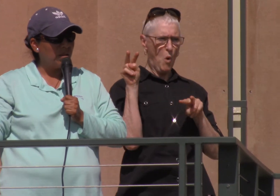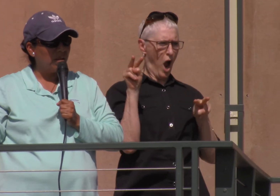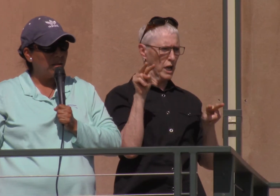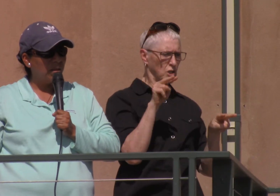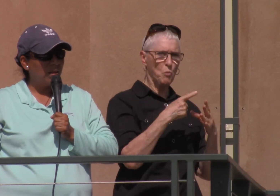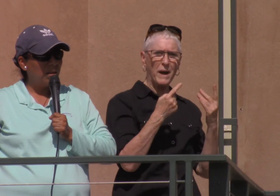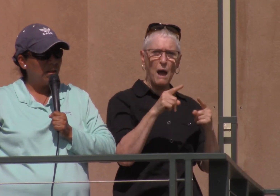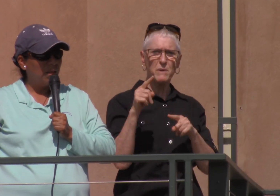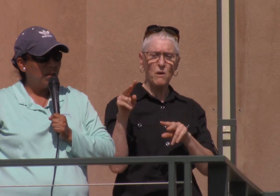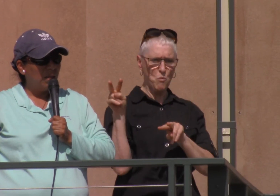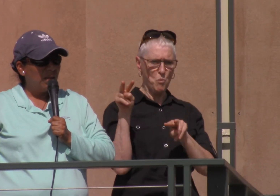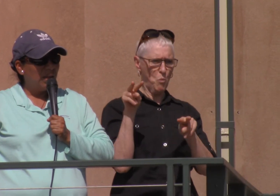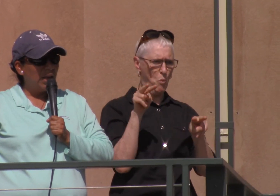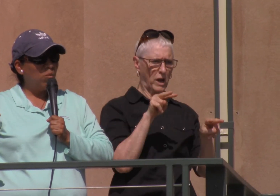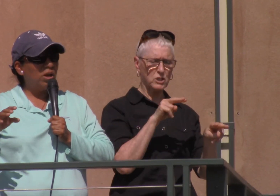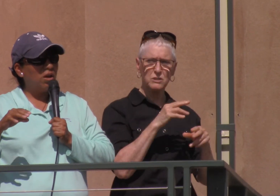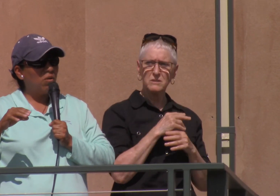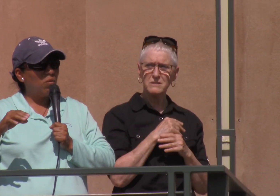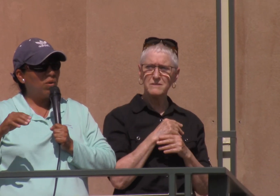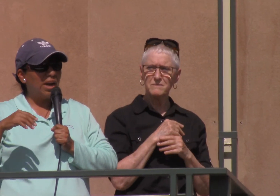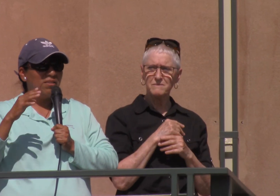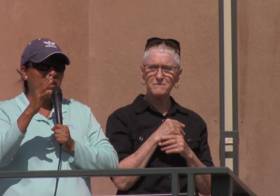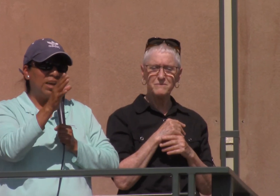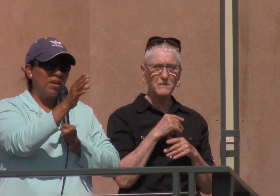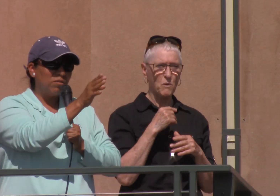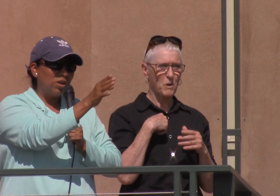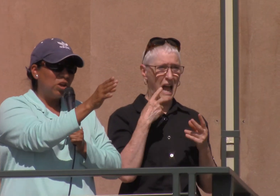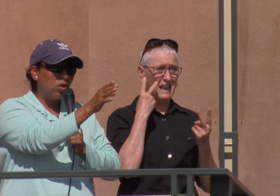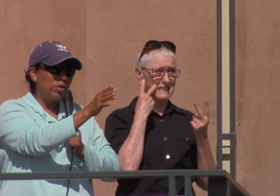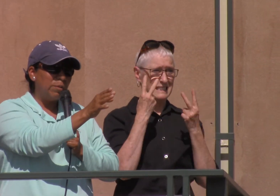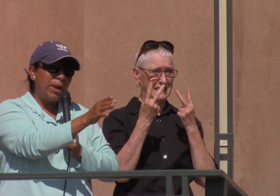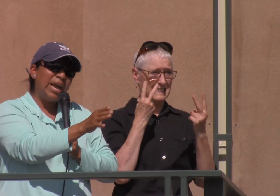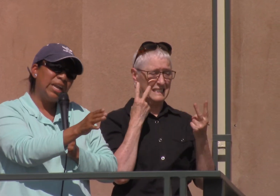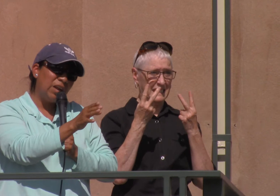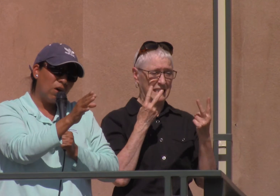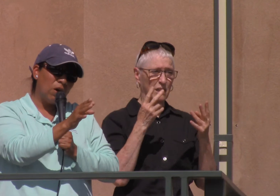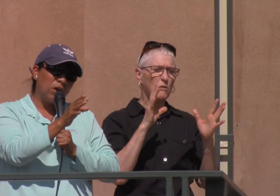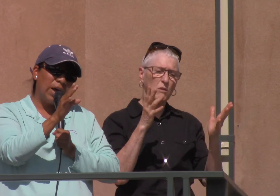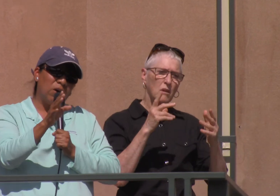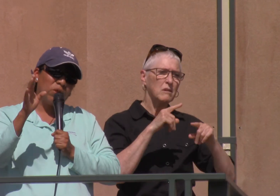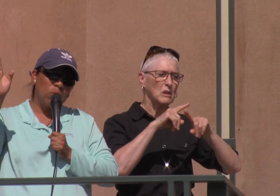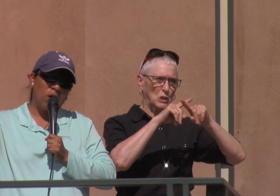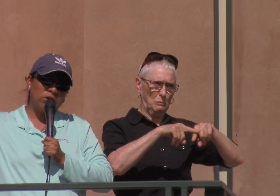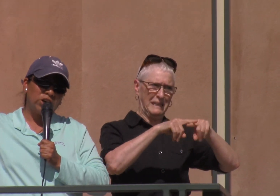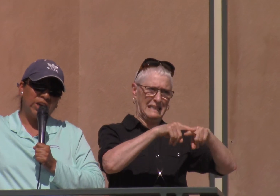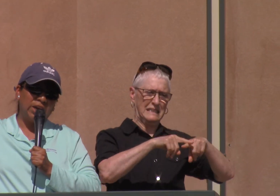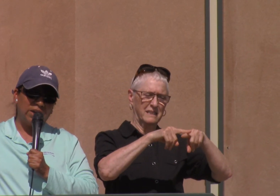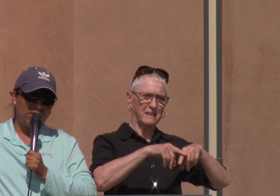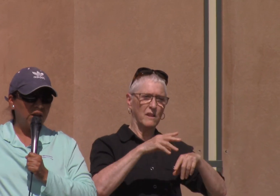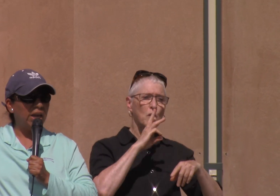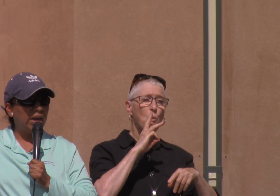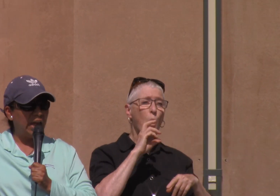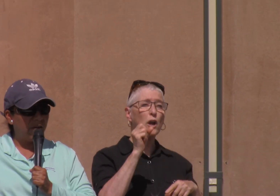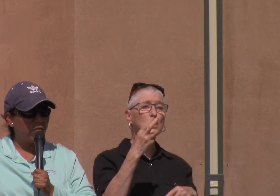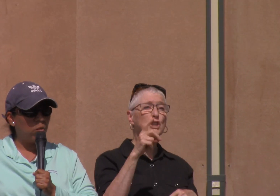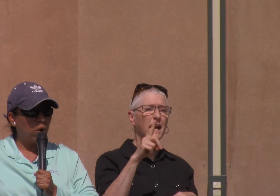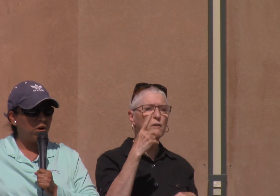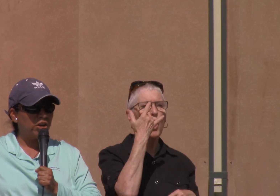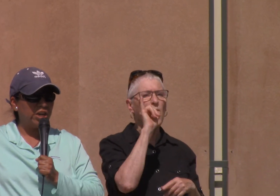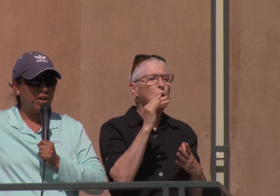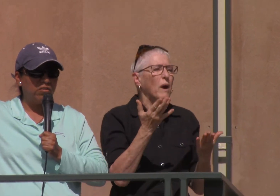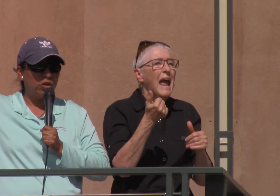happened. And what I see is, depending on how the watershed is, again,